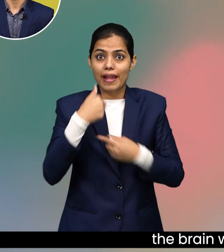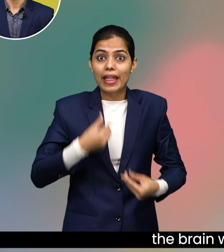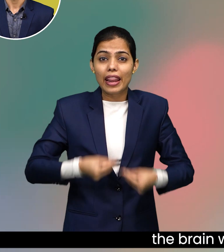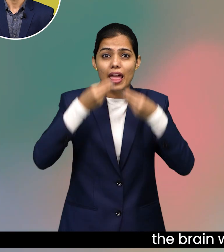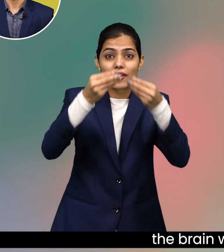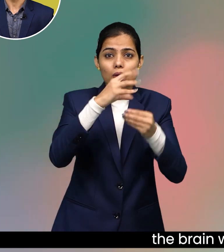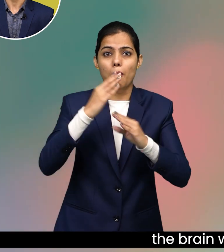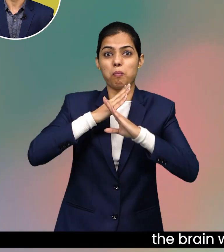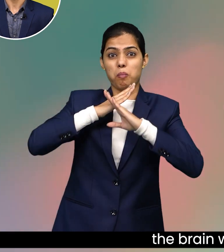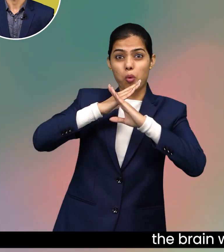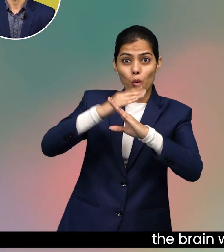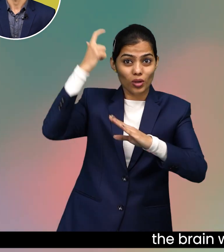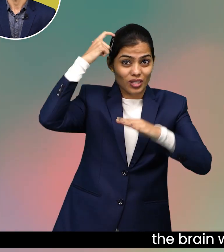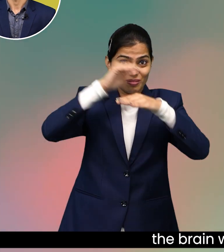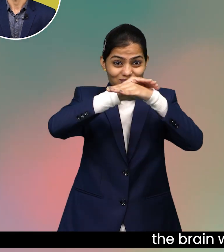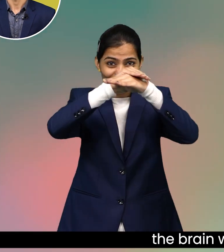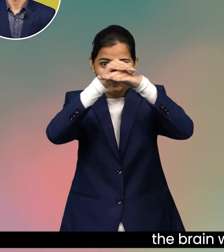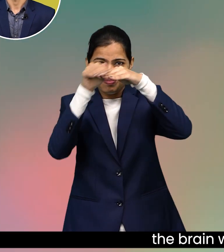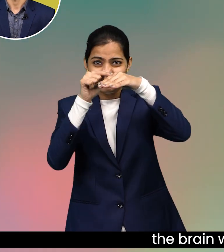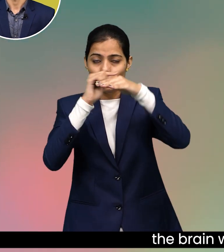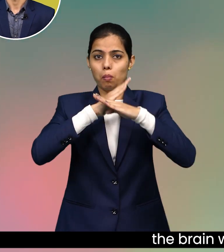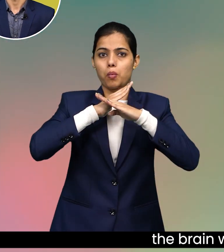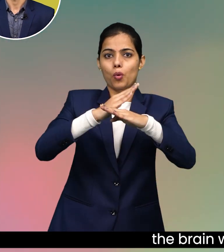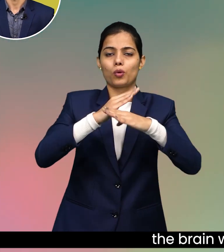brain within the skull.